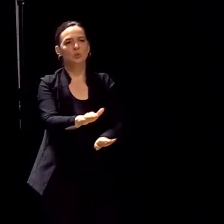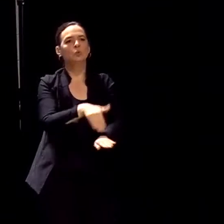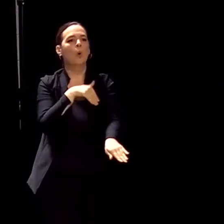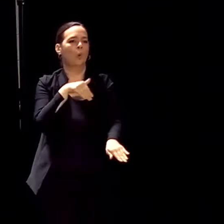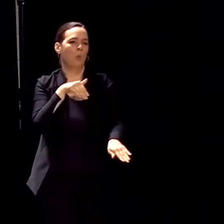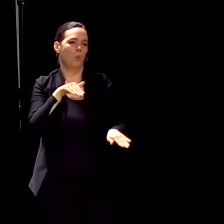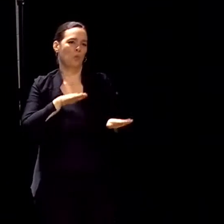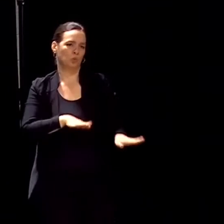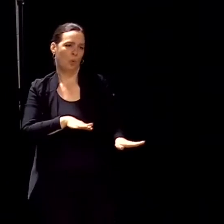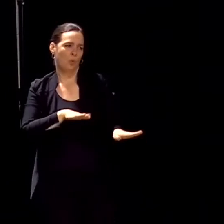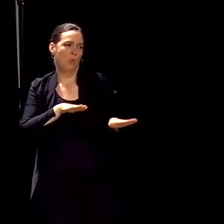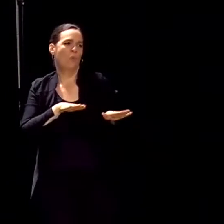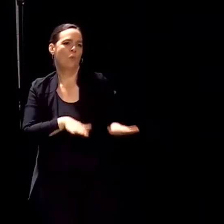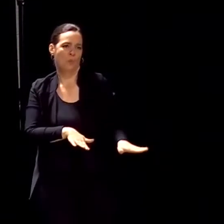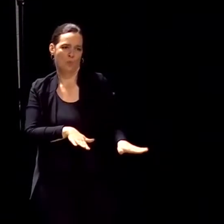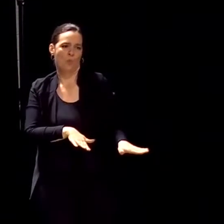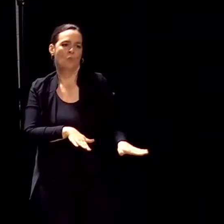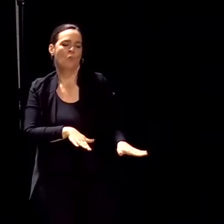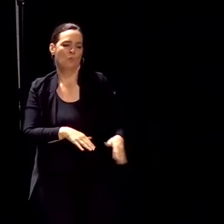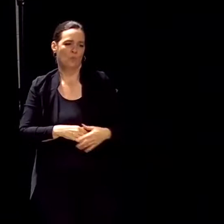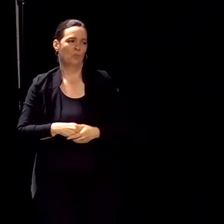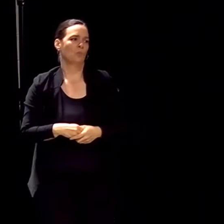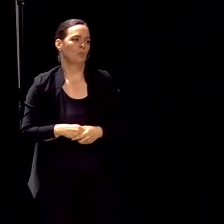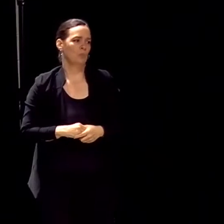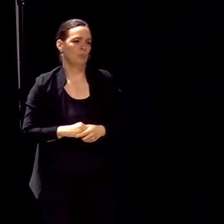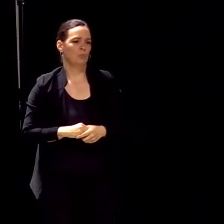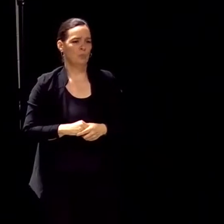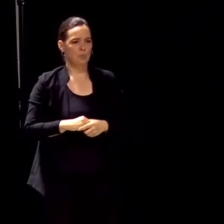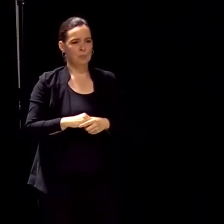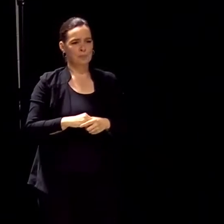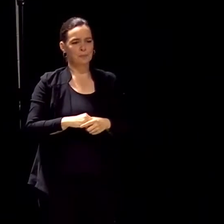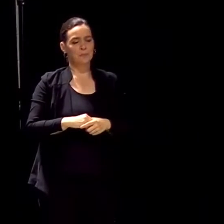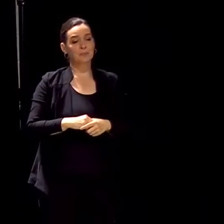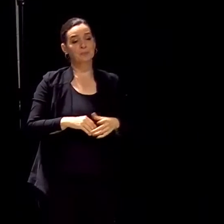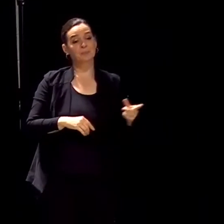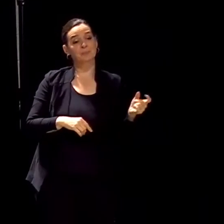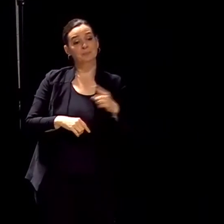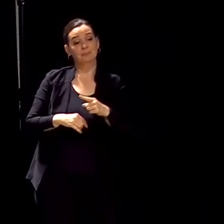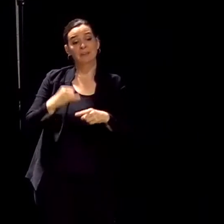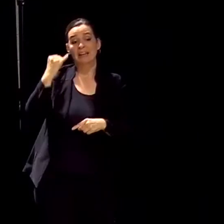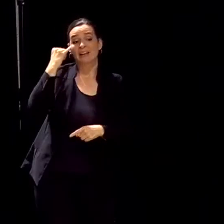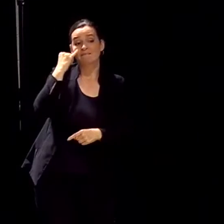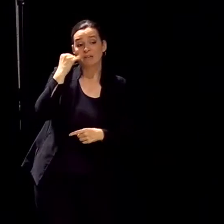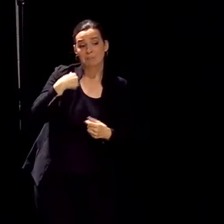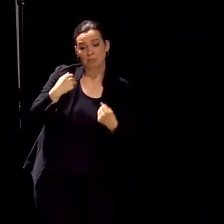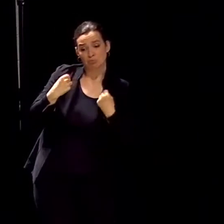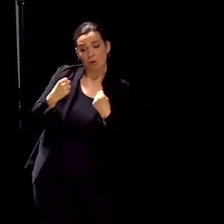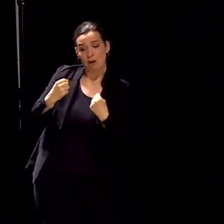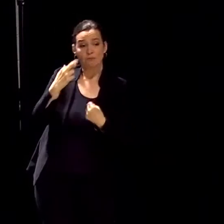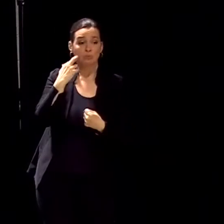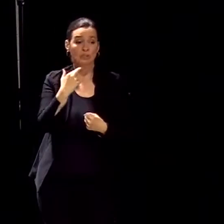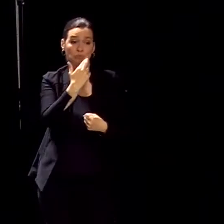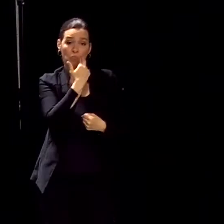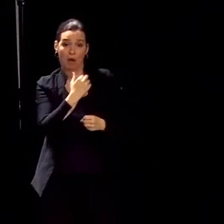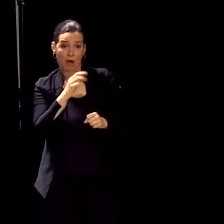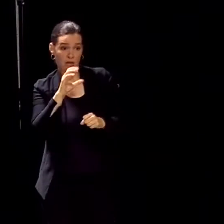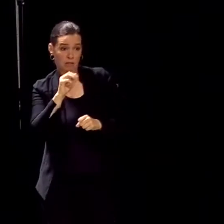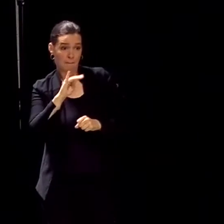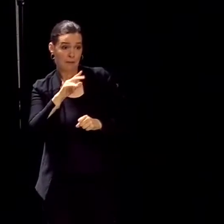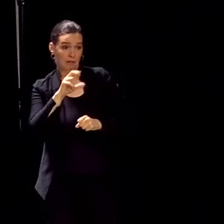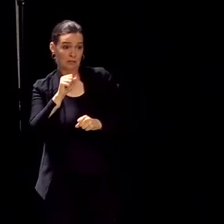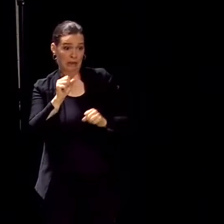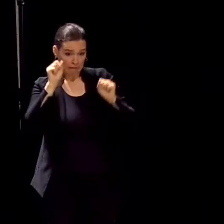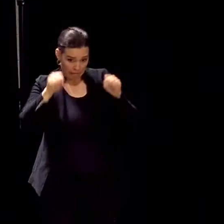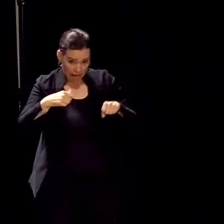a restaurant in Camillus, I can operate Yep. as normal. Absolutely.